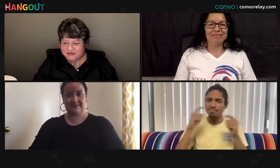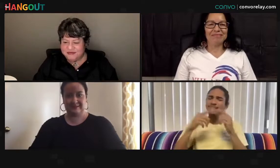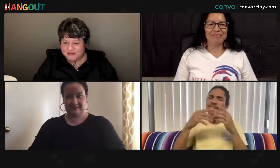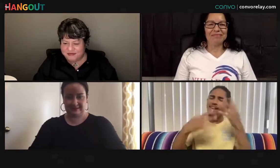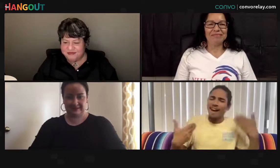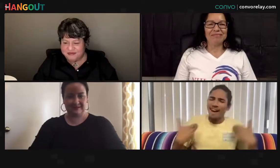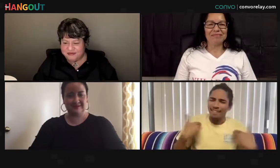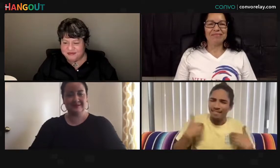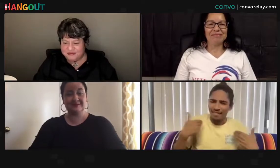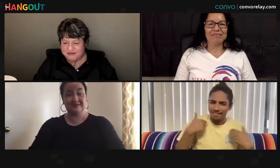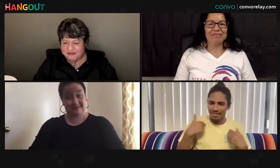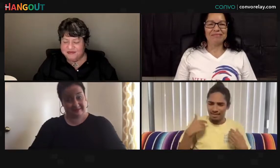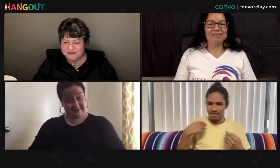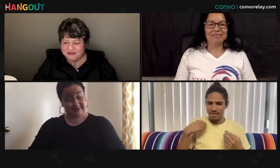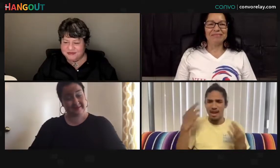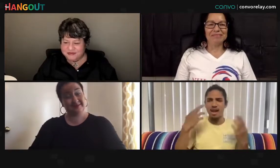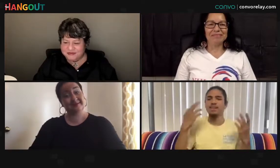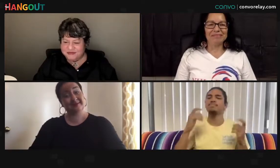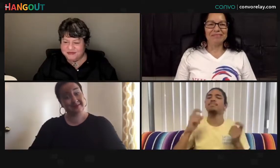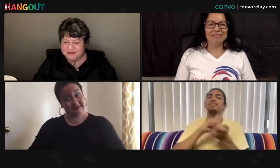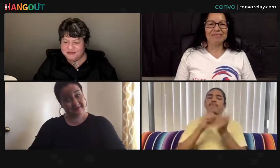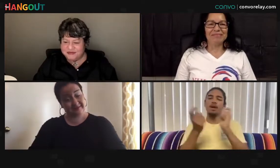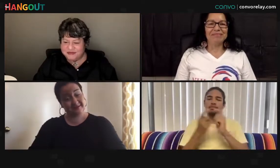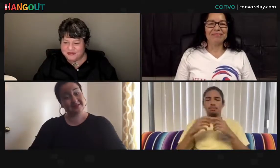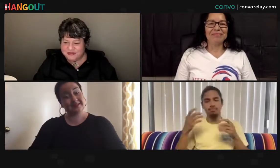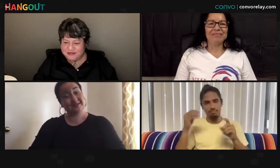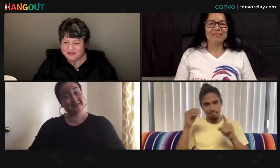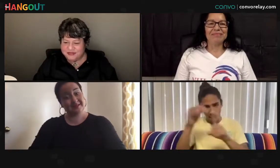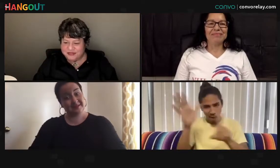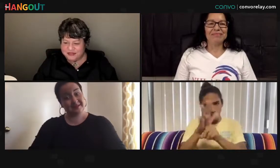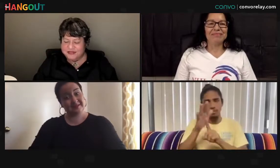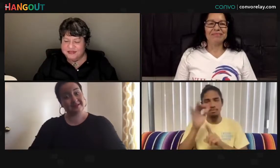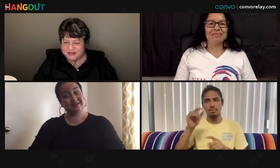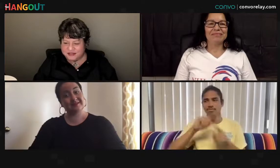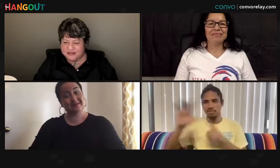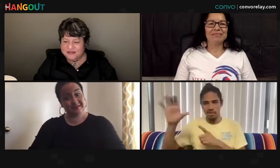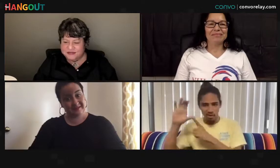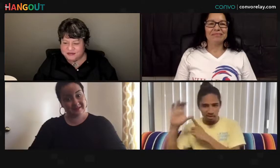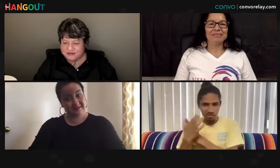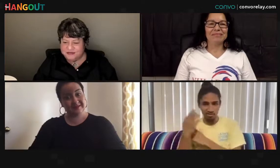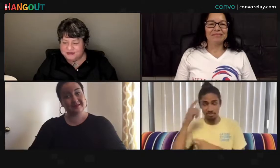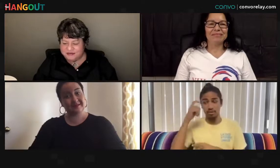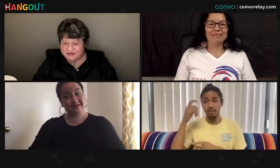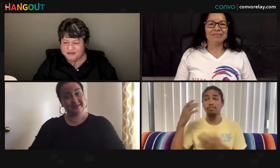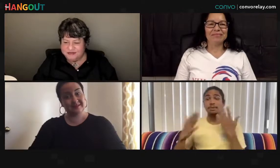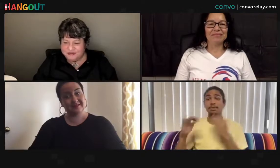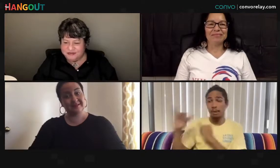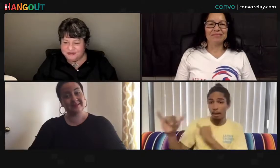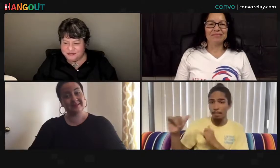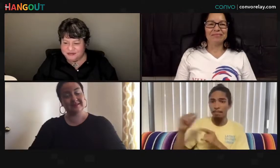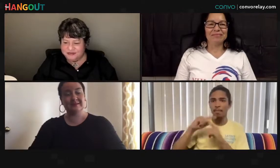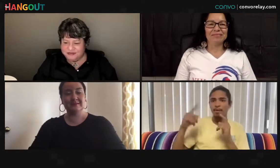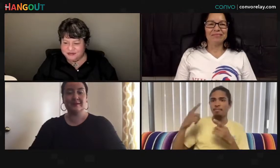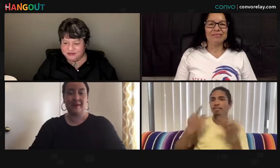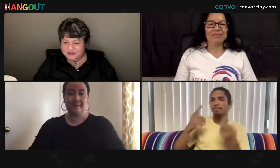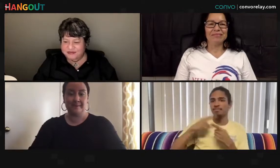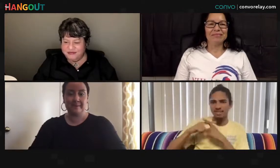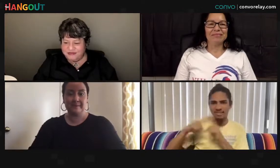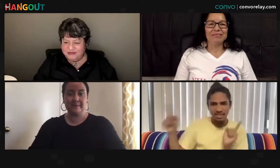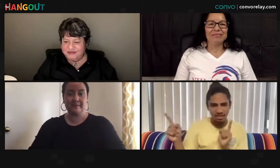Brazil, there's just a bunch of other countries that are a part of this. So we want to expose that and bring cultural awareness to